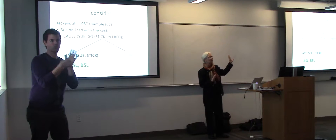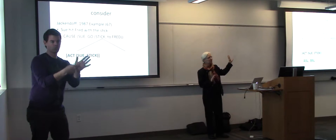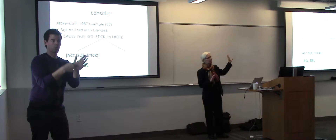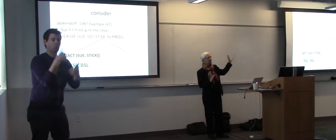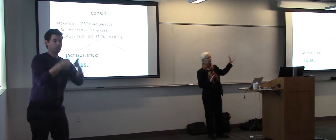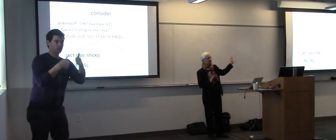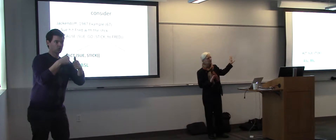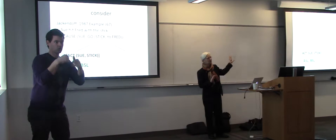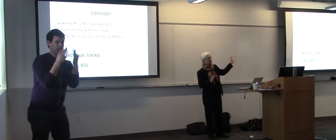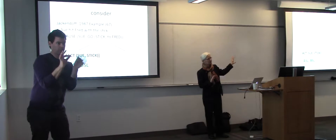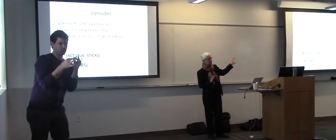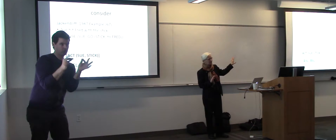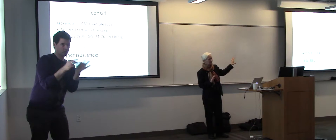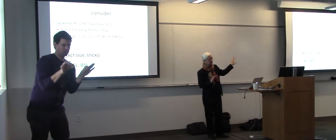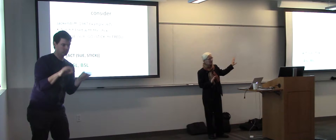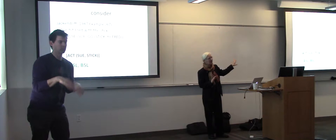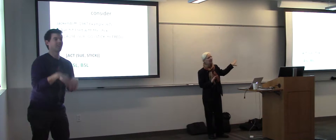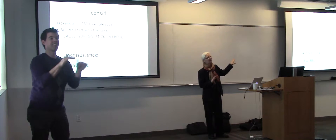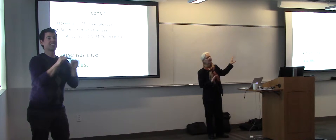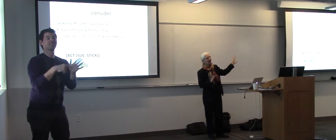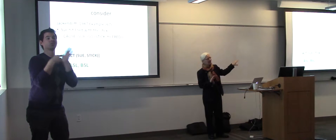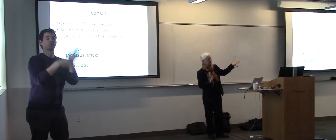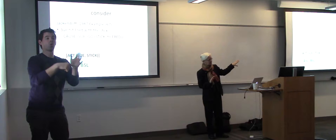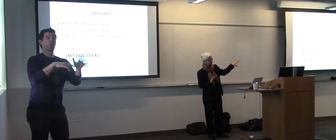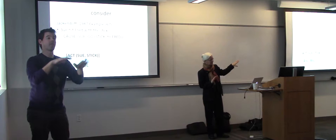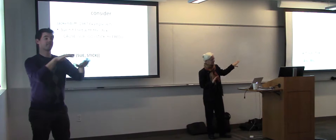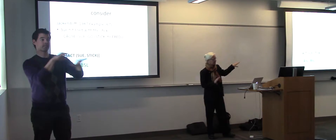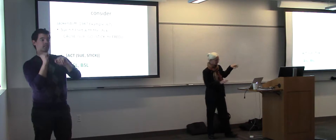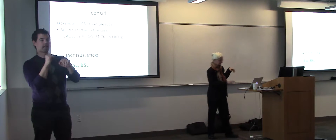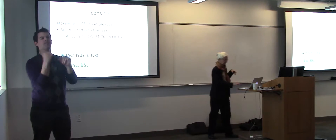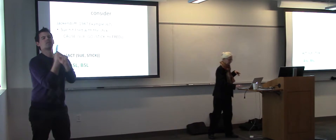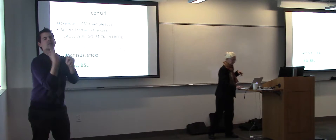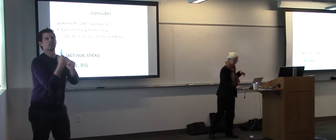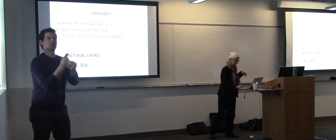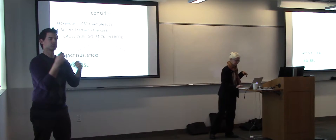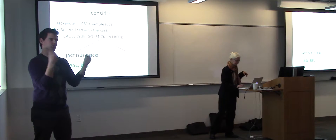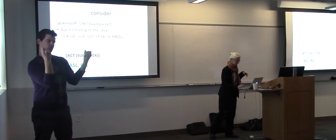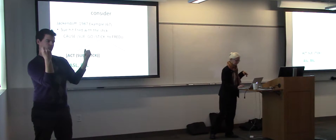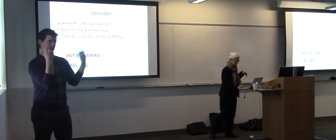shows it to you first at full speed, and then at half speed.